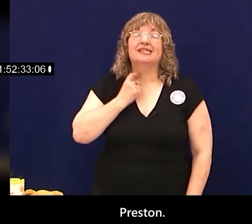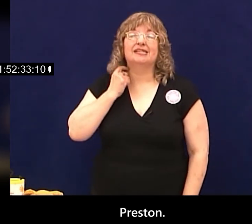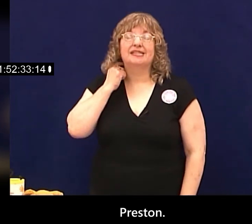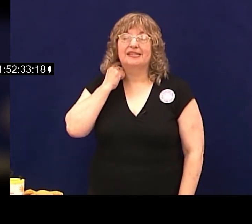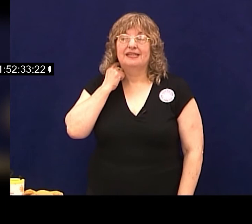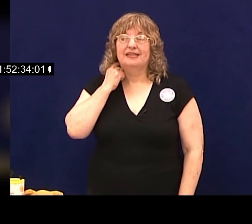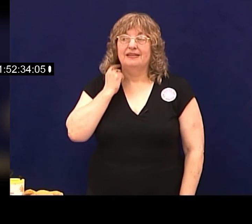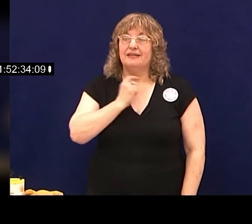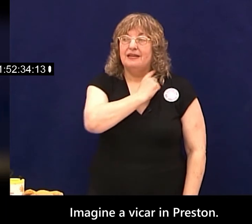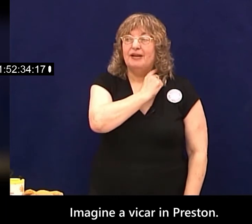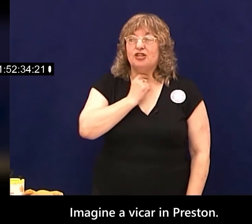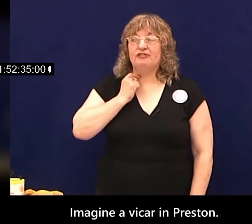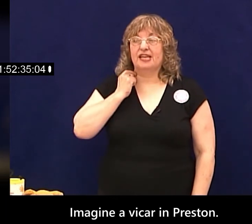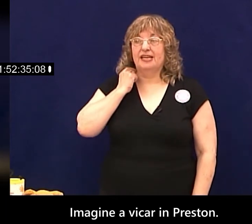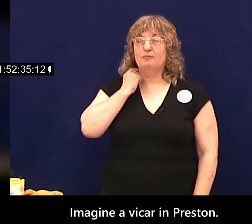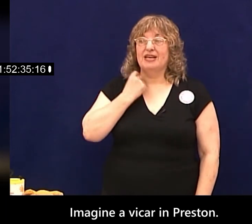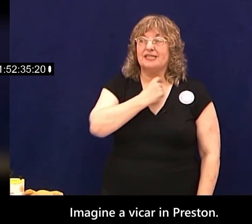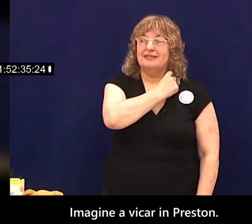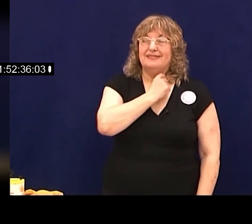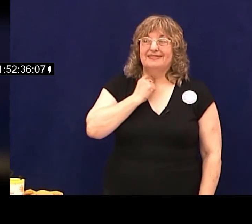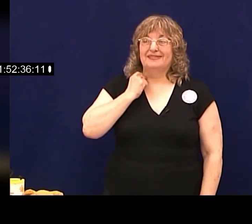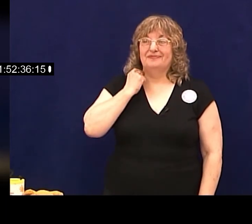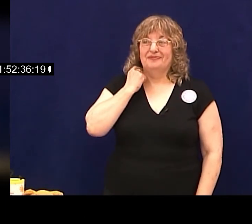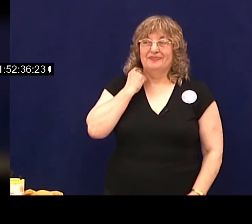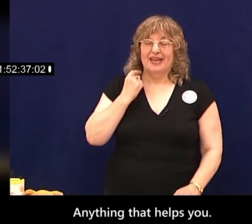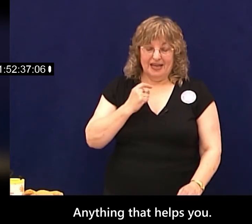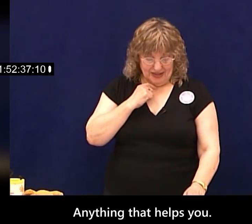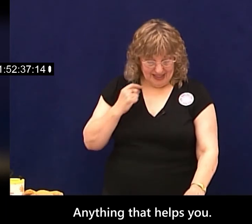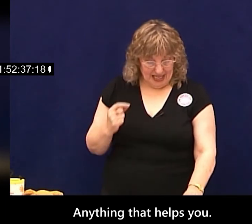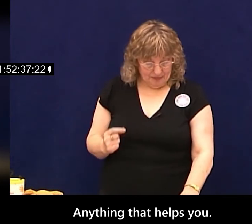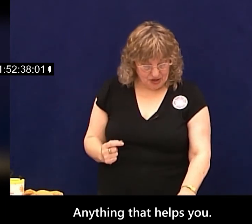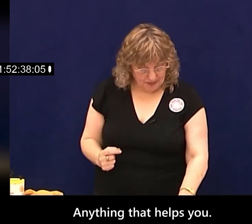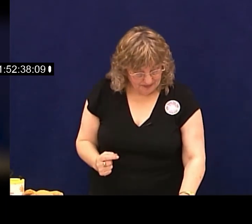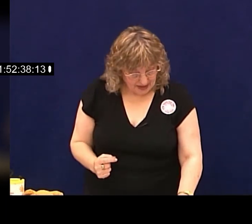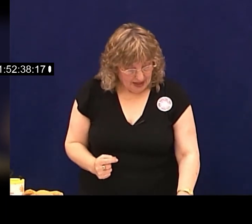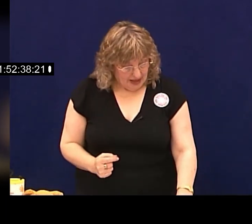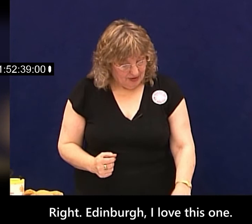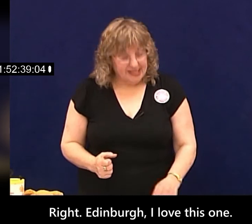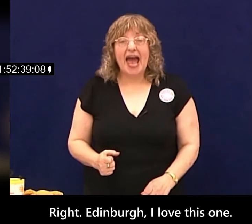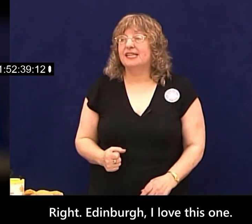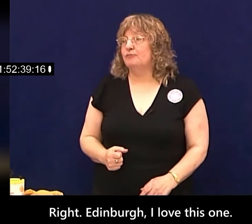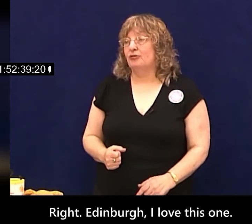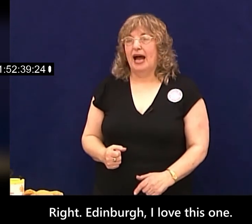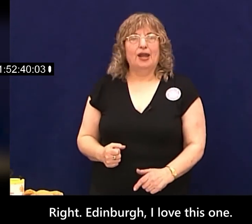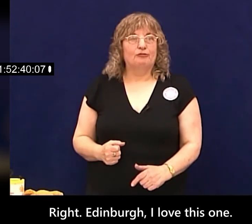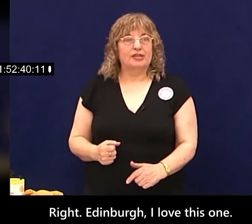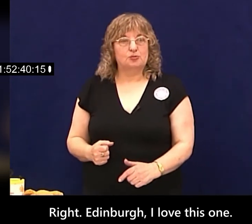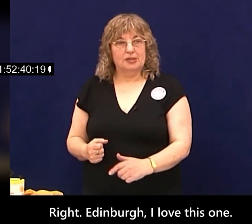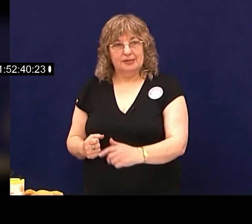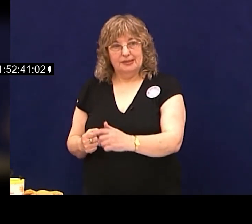Preston. Imagine a vicar in Preston. Anything that helps you. Right, Edinburgh. I love this one. I'm